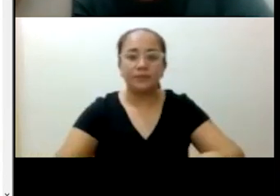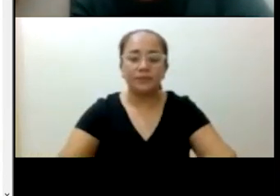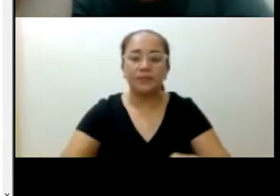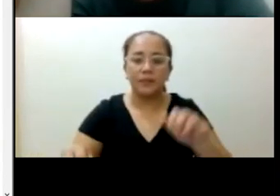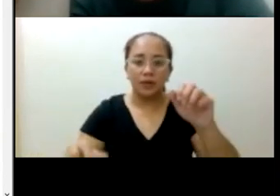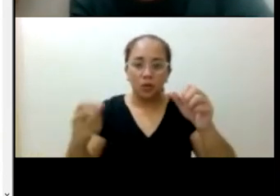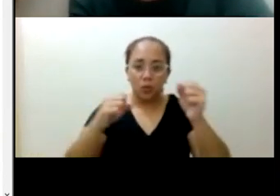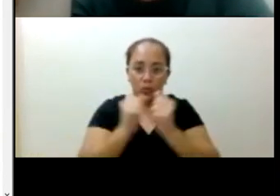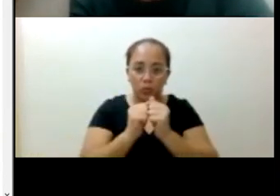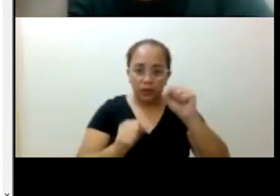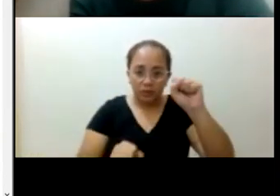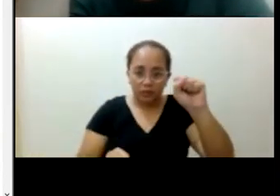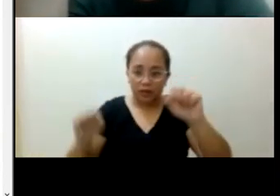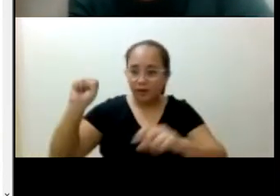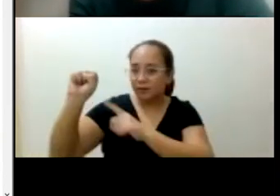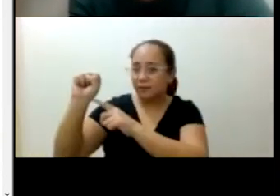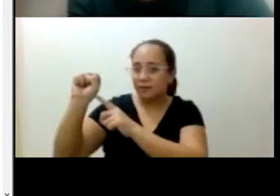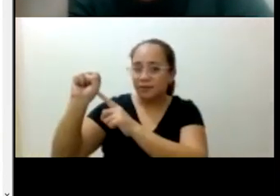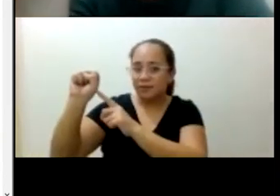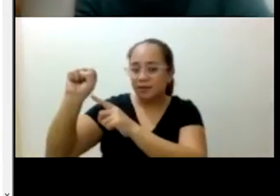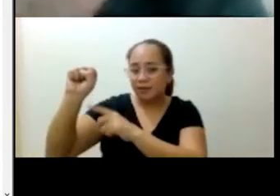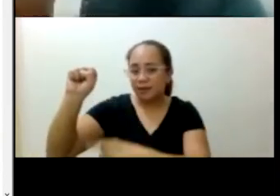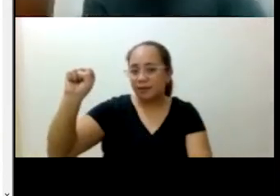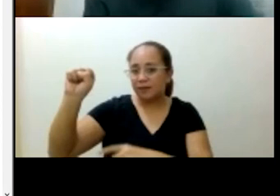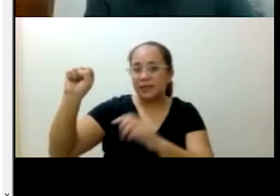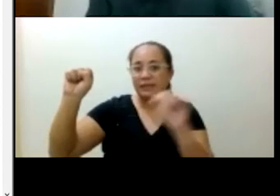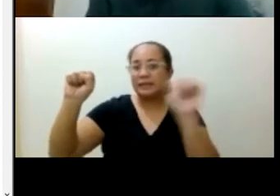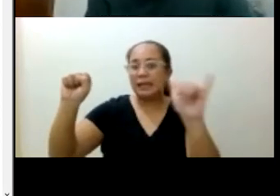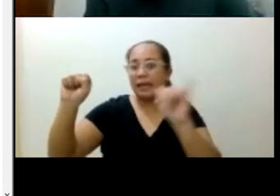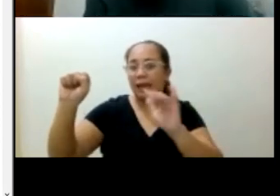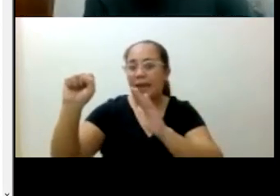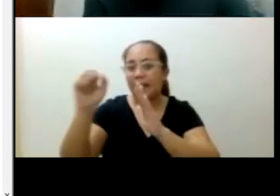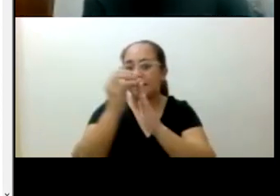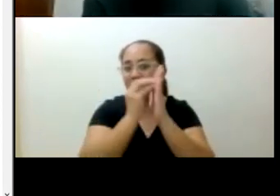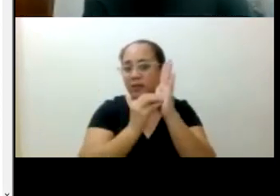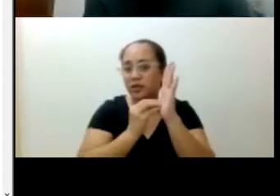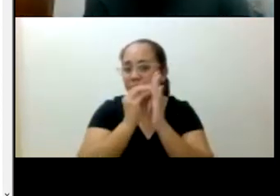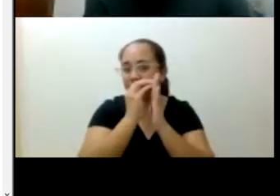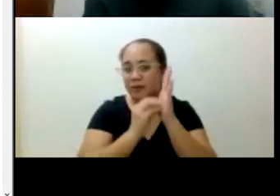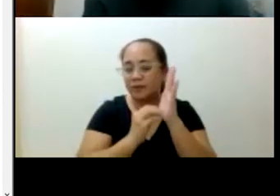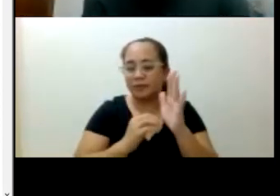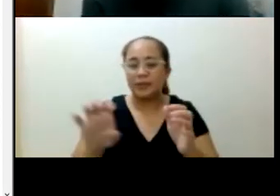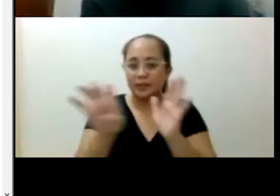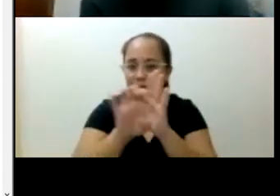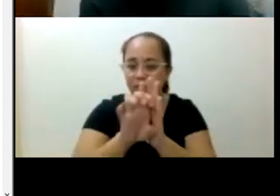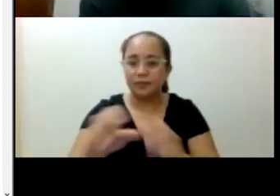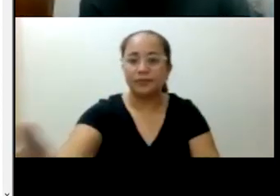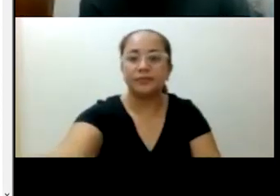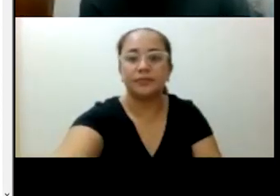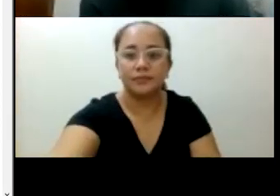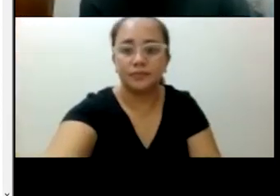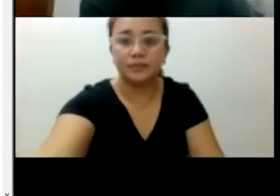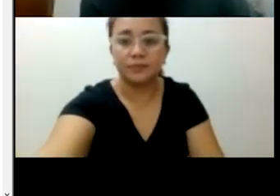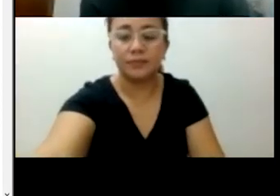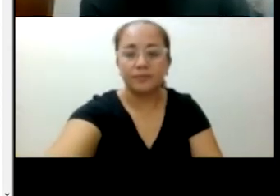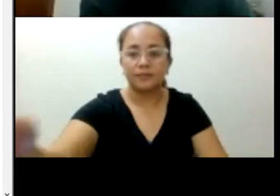with the right hand having the same hand shape. So for example,